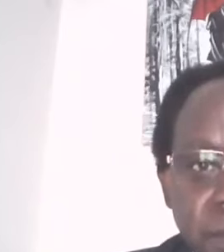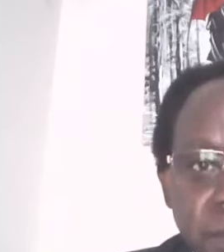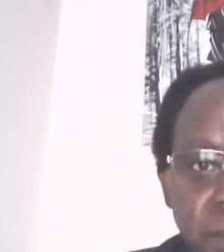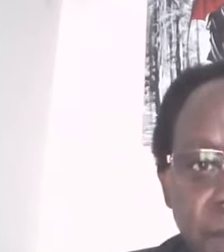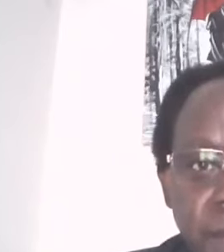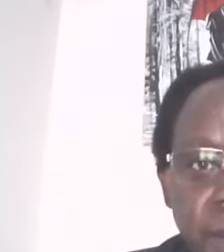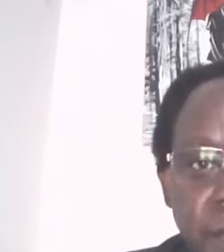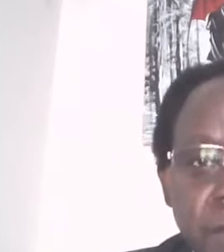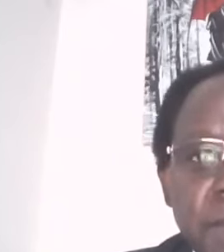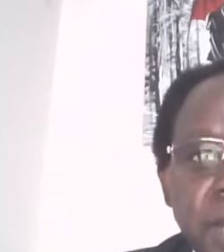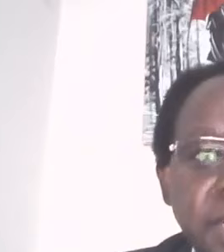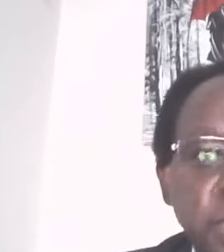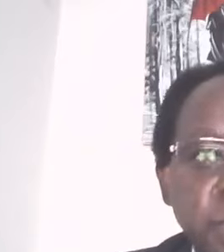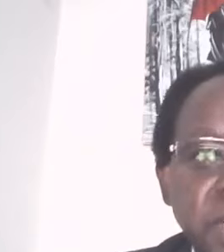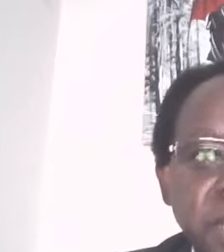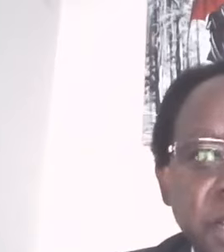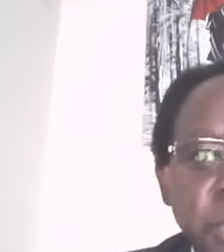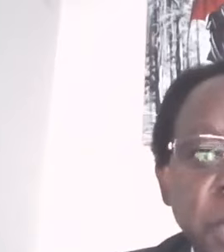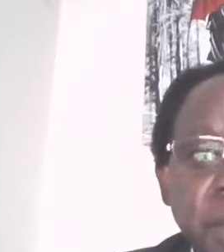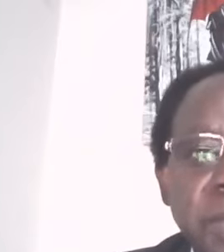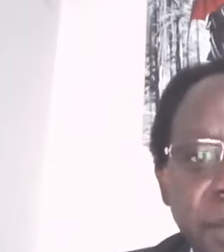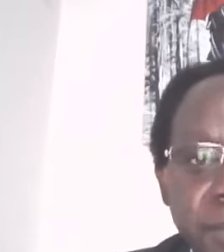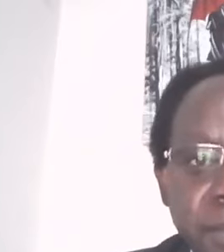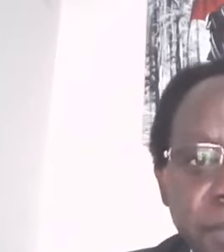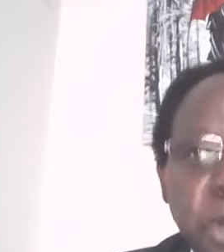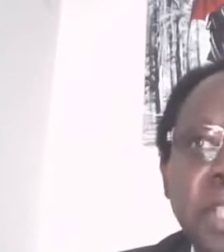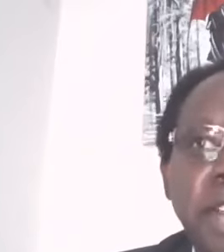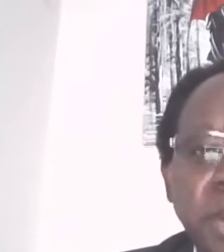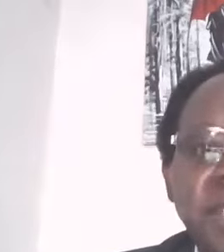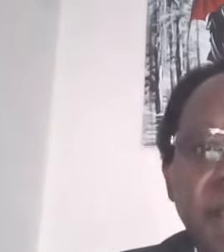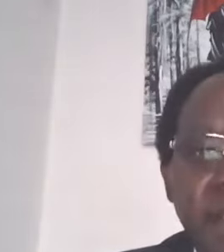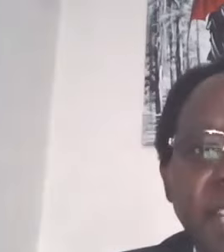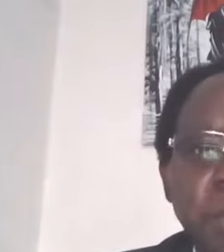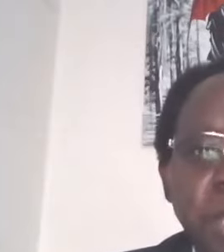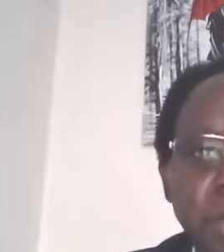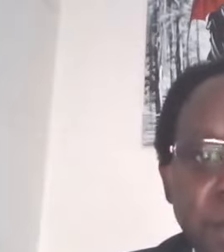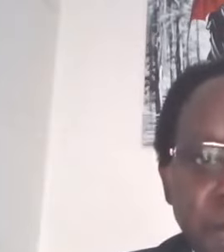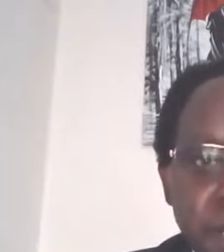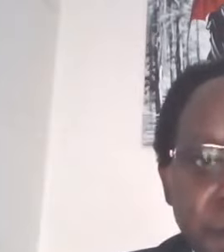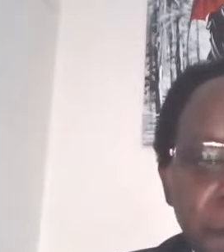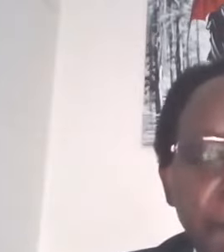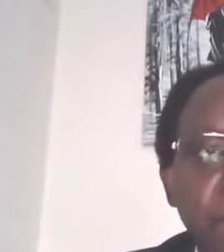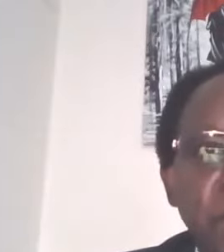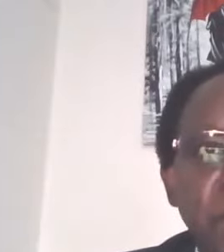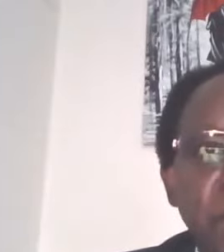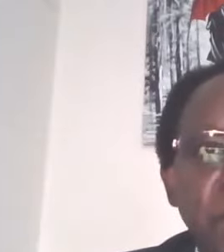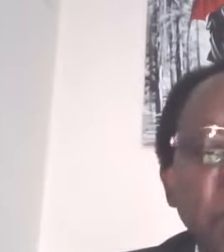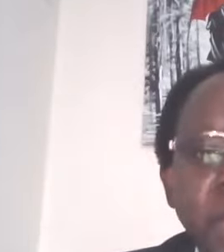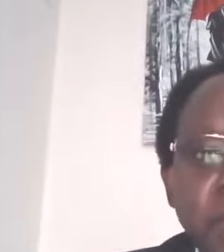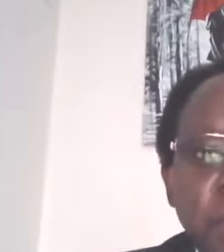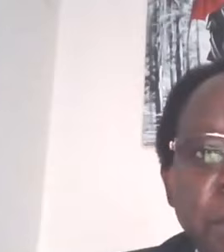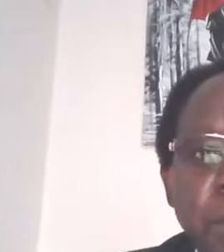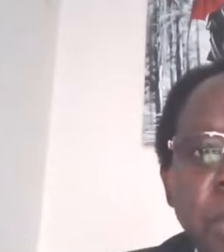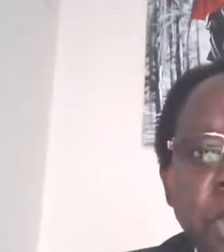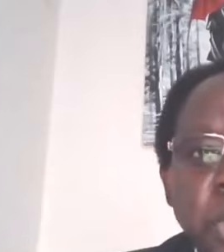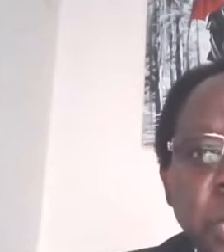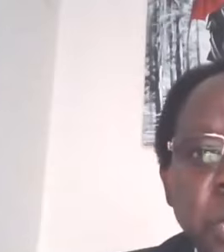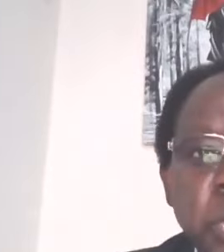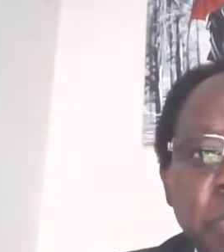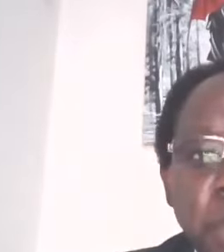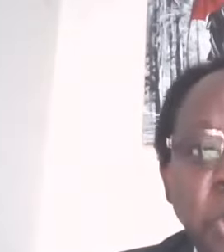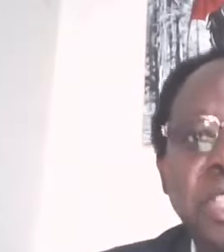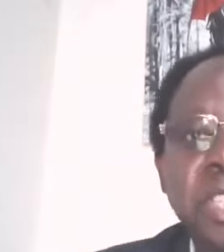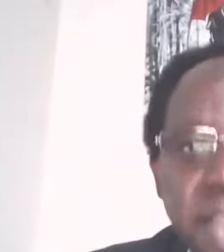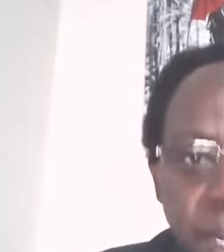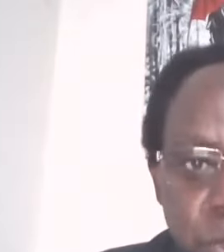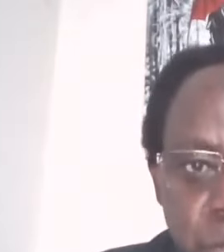sick, every measure should be taken to help them because they are not in their right space of mind. If we wait for people